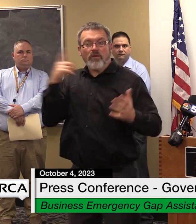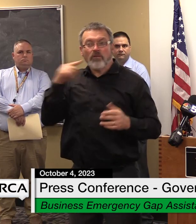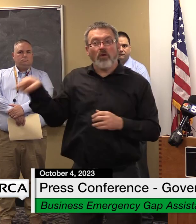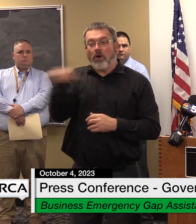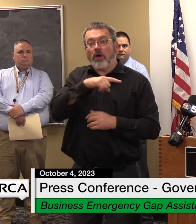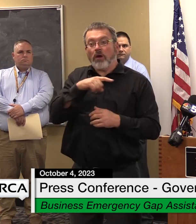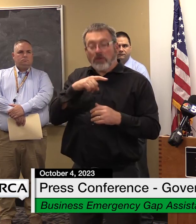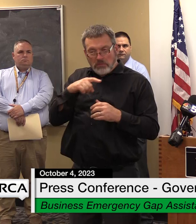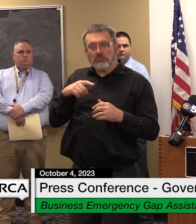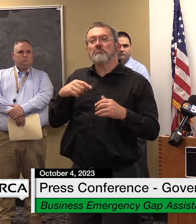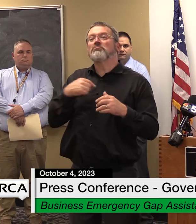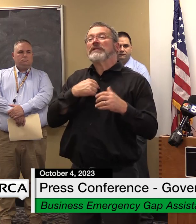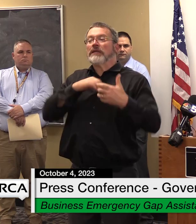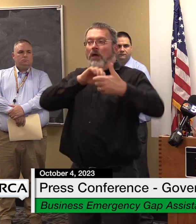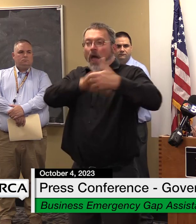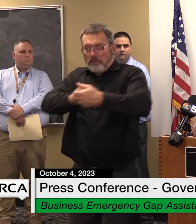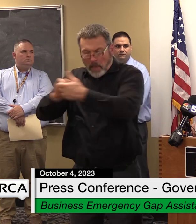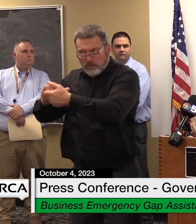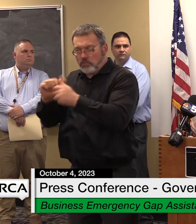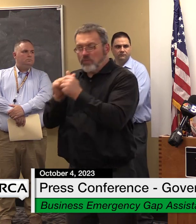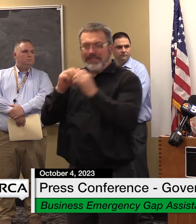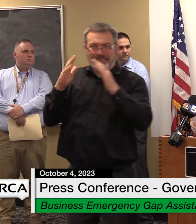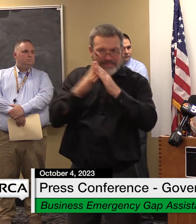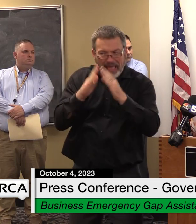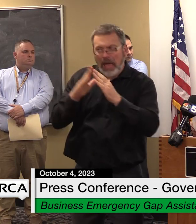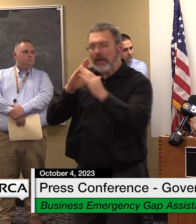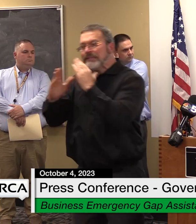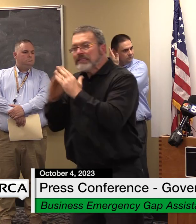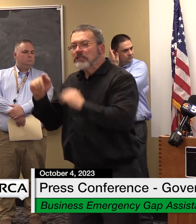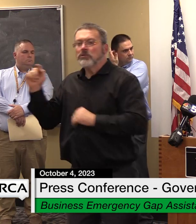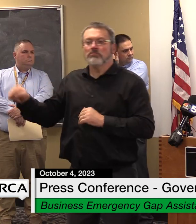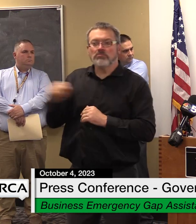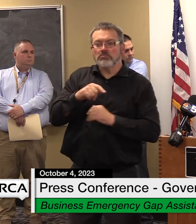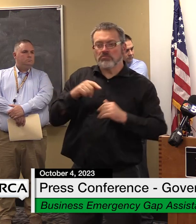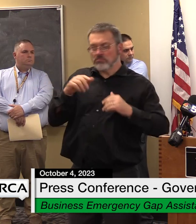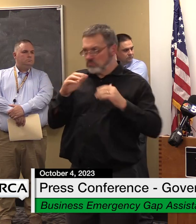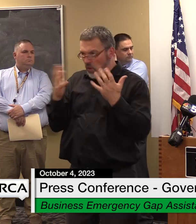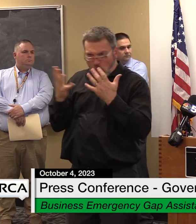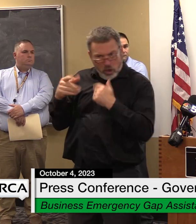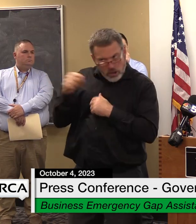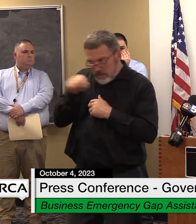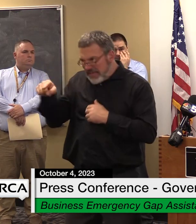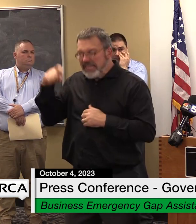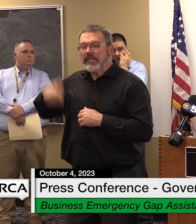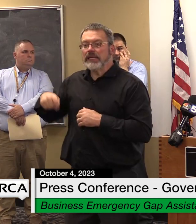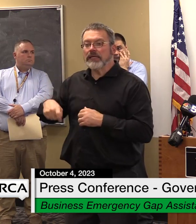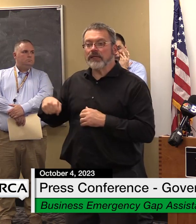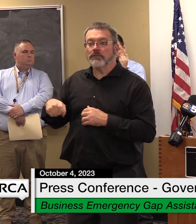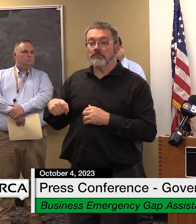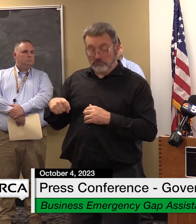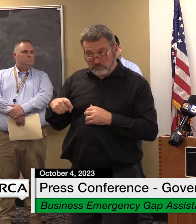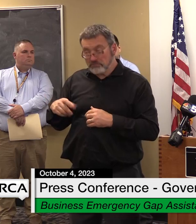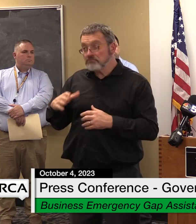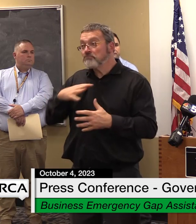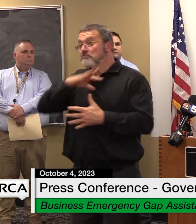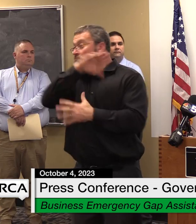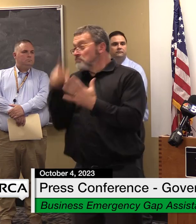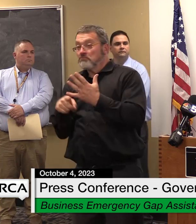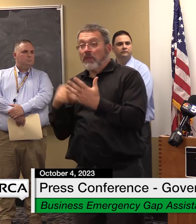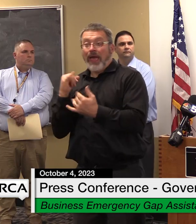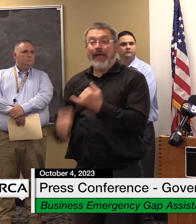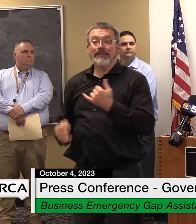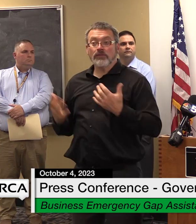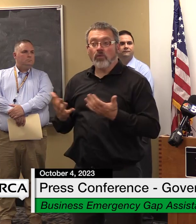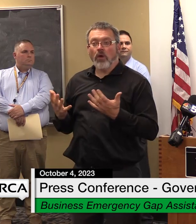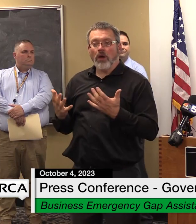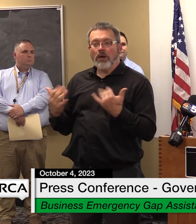cities on the public assistance requirements they have. And then lastly, at 2:20 today,